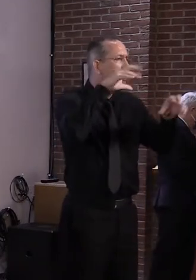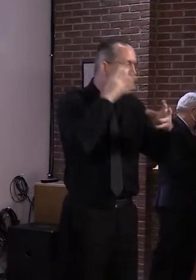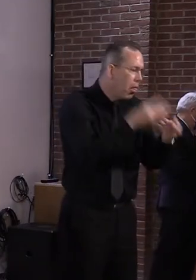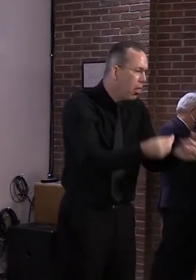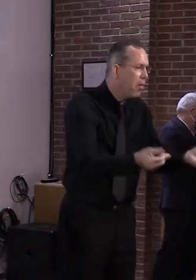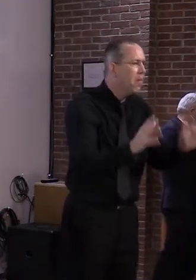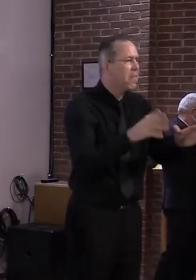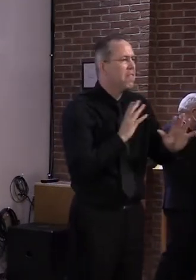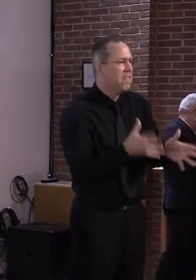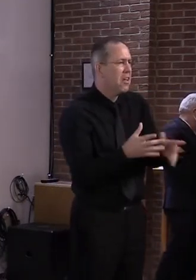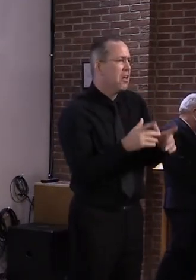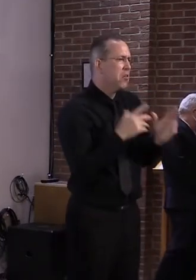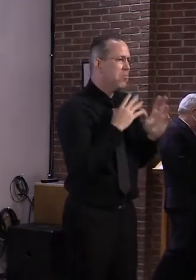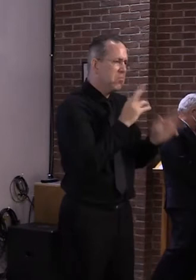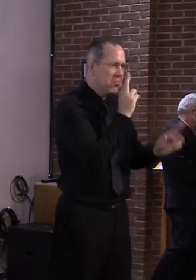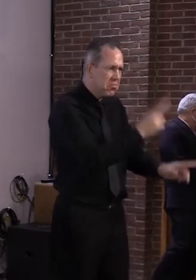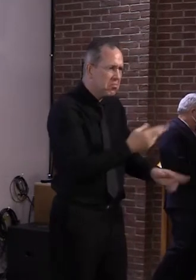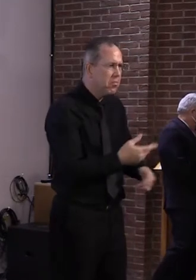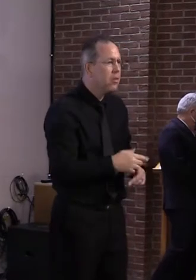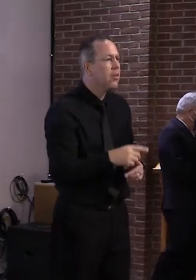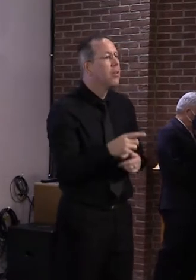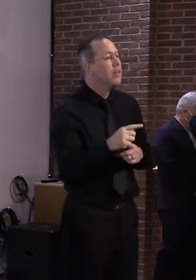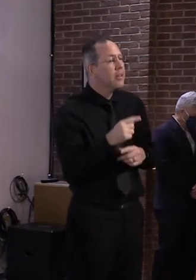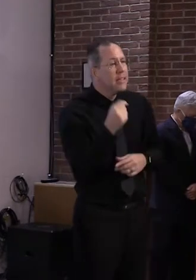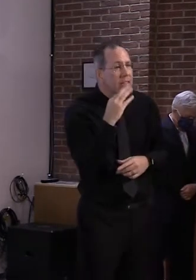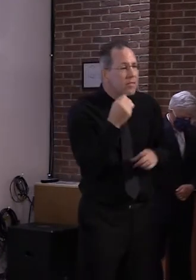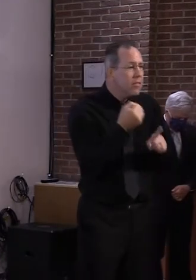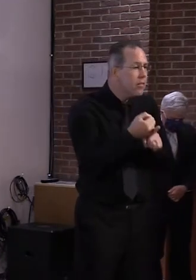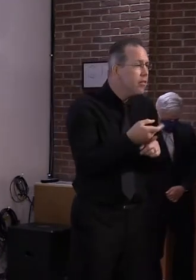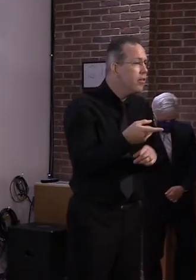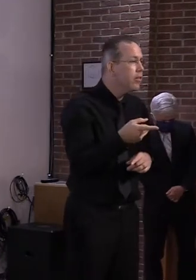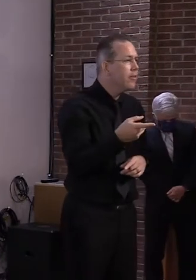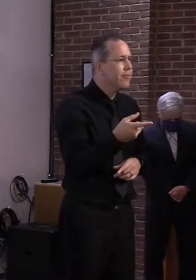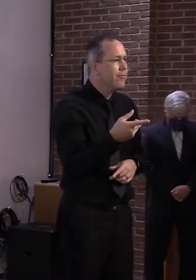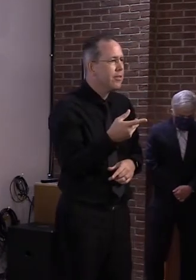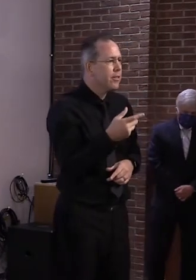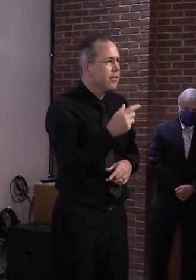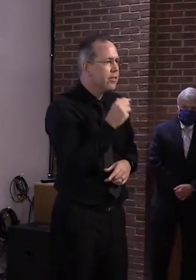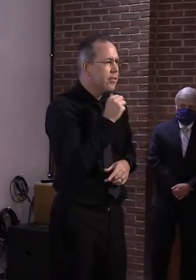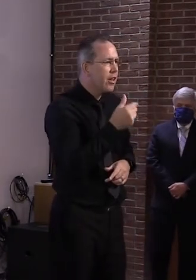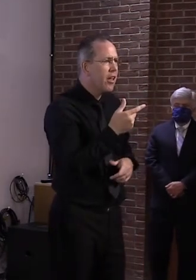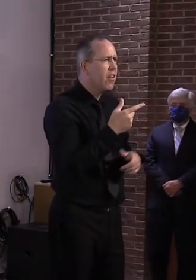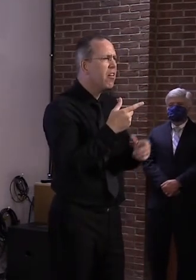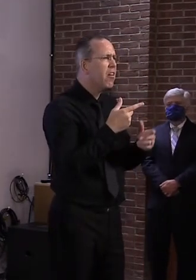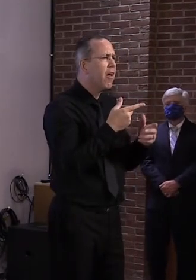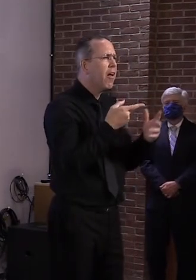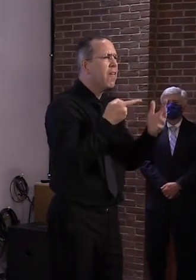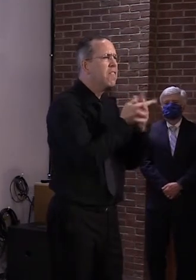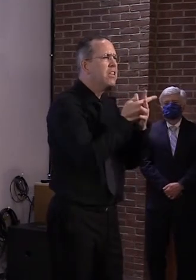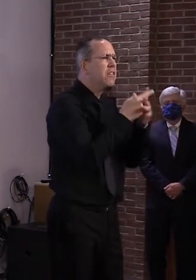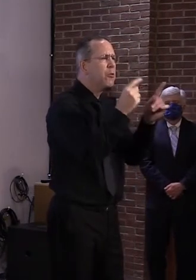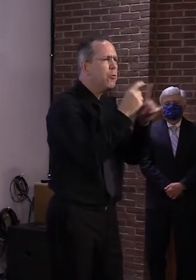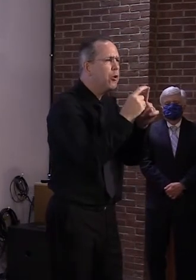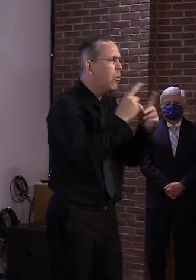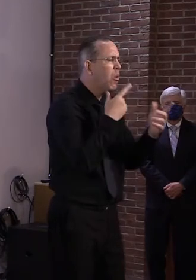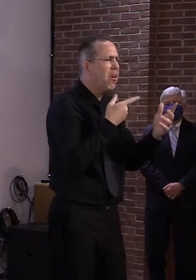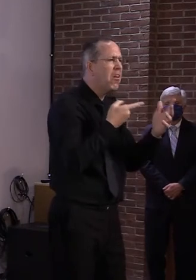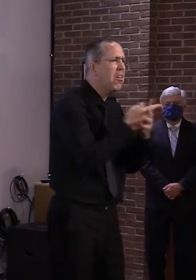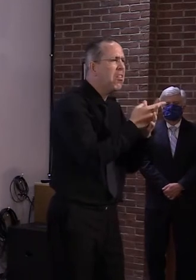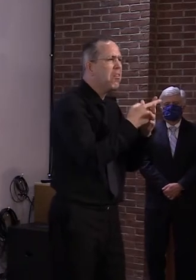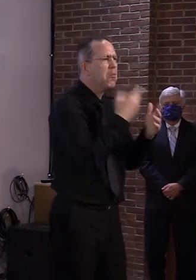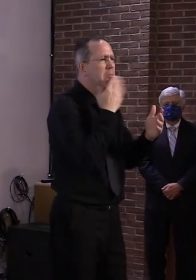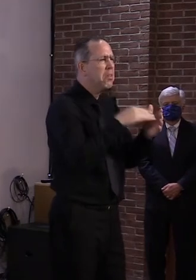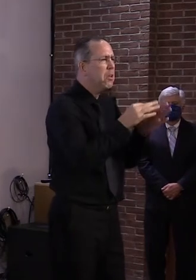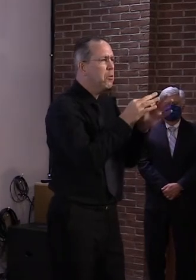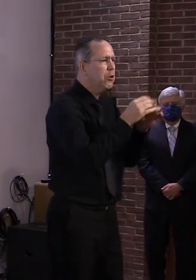be acceptable as long as they adhere to. It's not inflammatory, it's not grotesque, and so forth. There's